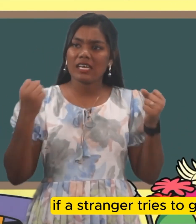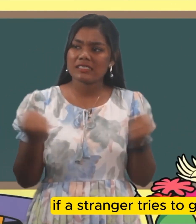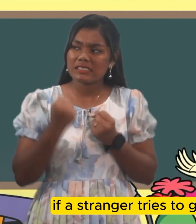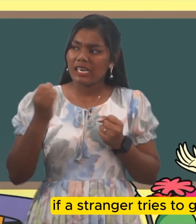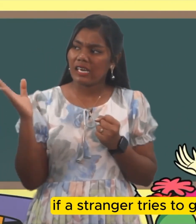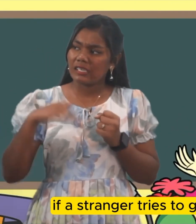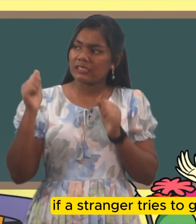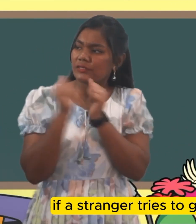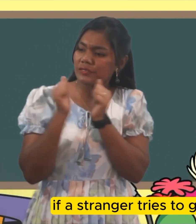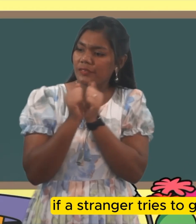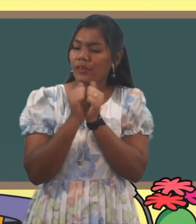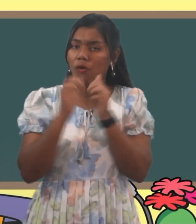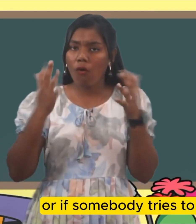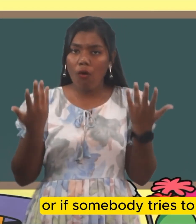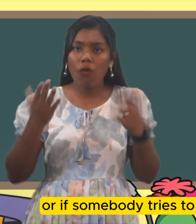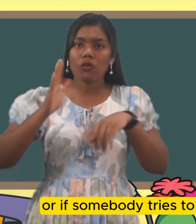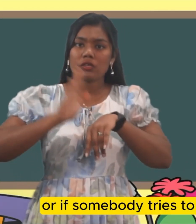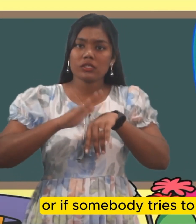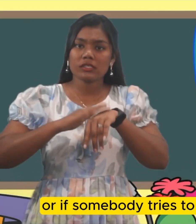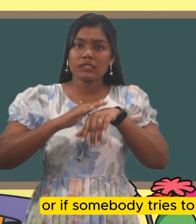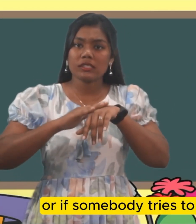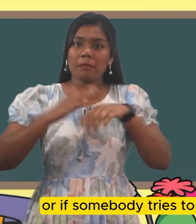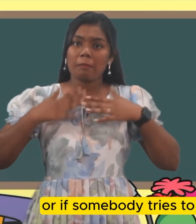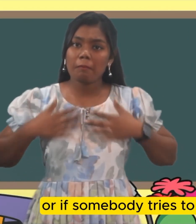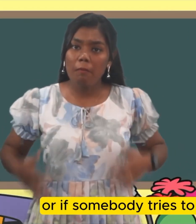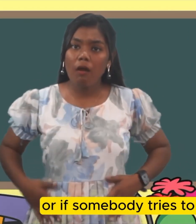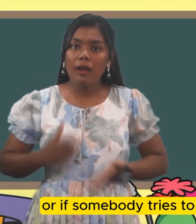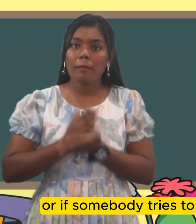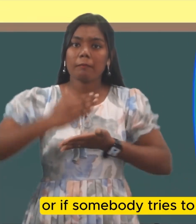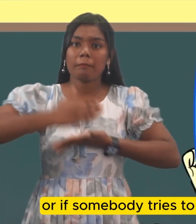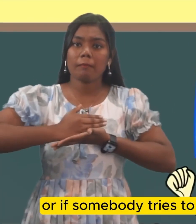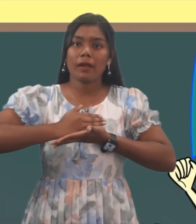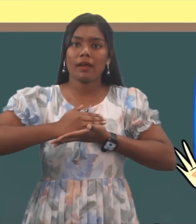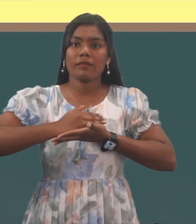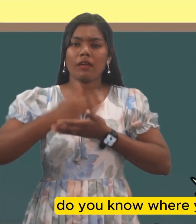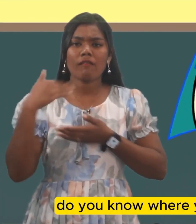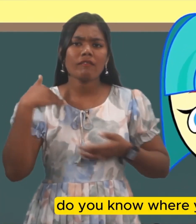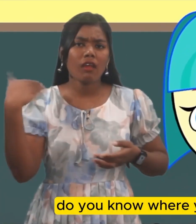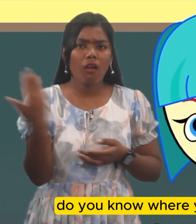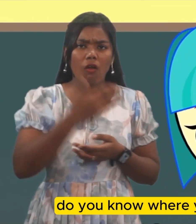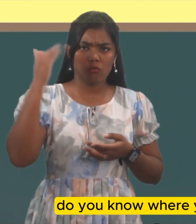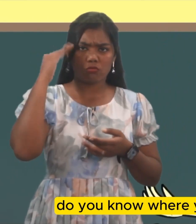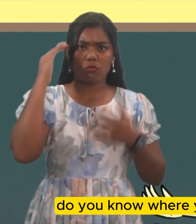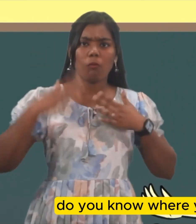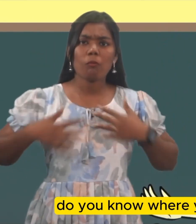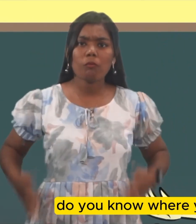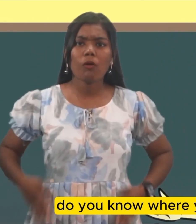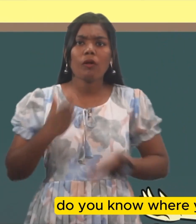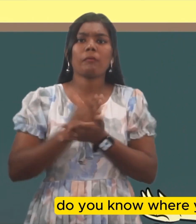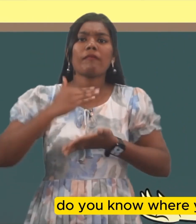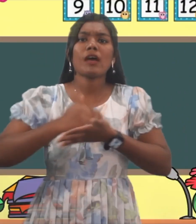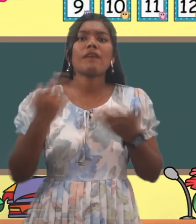tries to get you to go with them or if somebody tries to touch your private parts. Do you know where your private